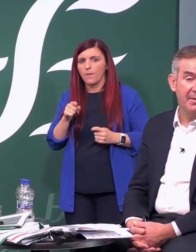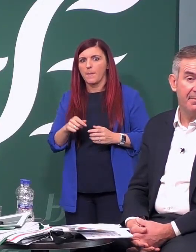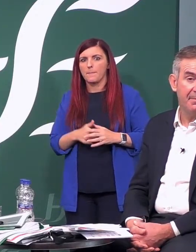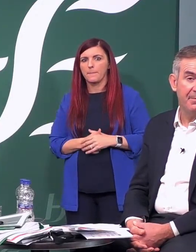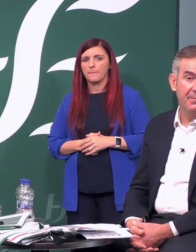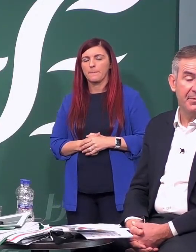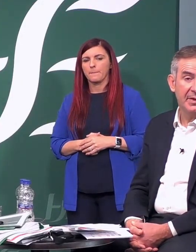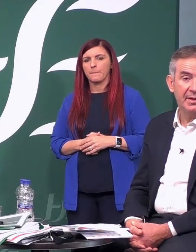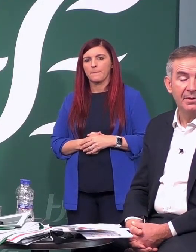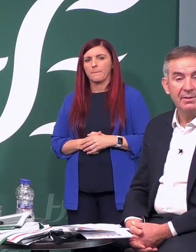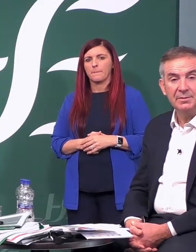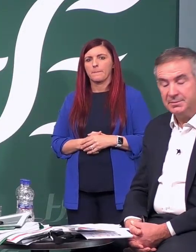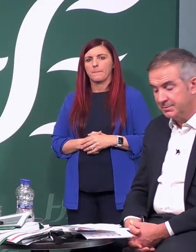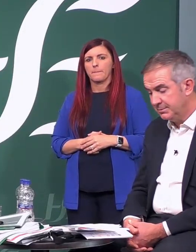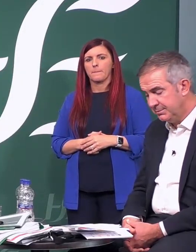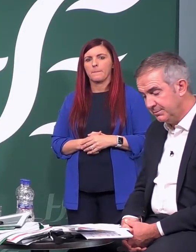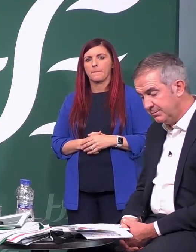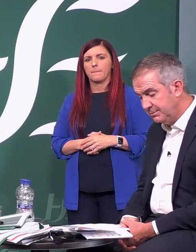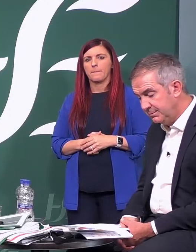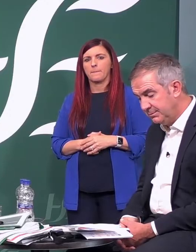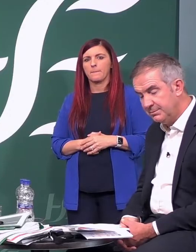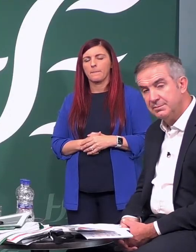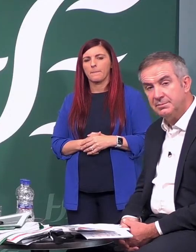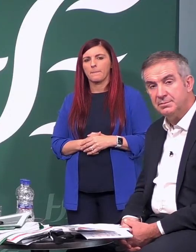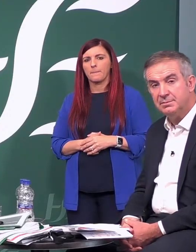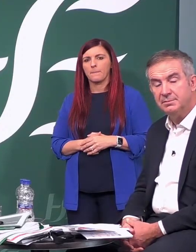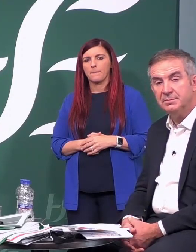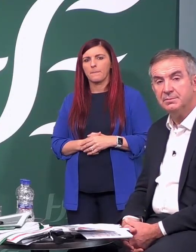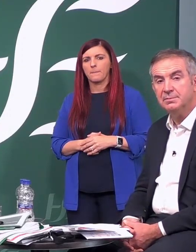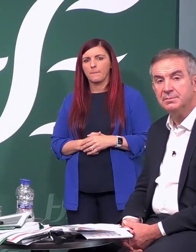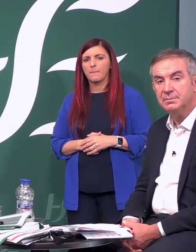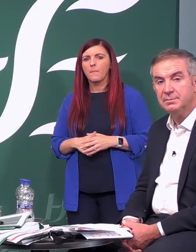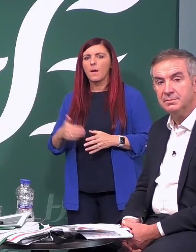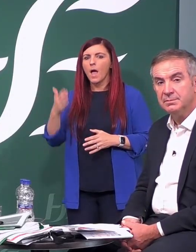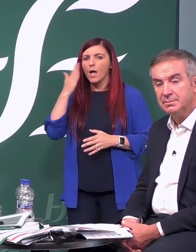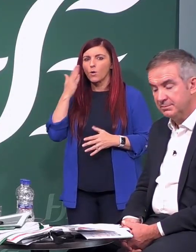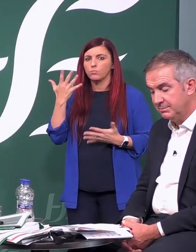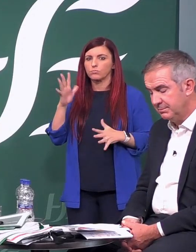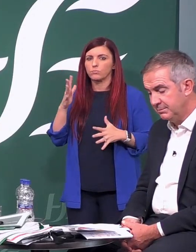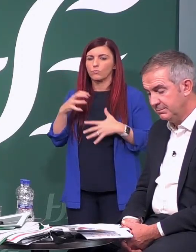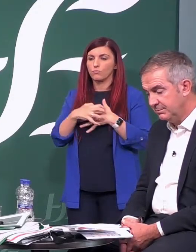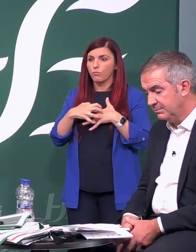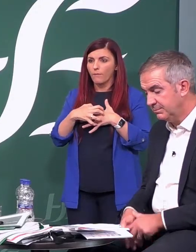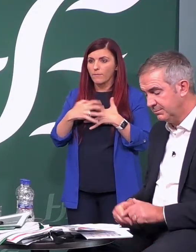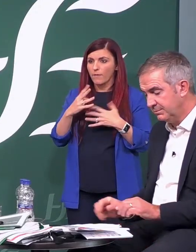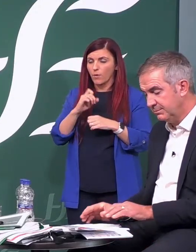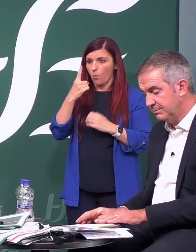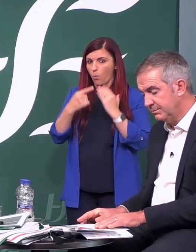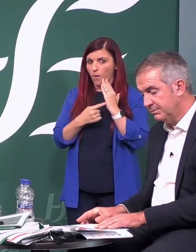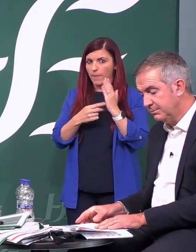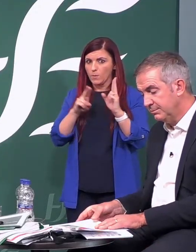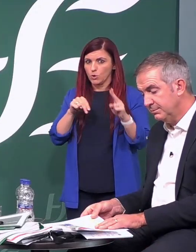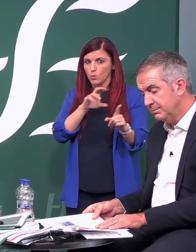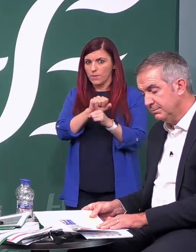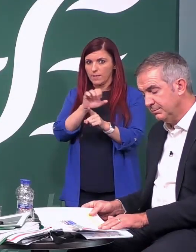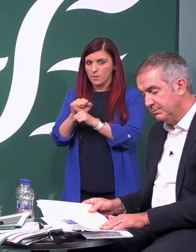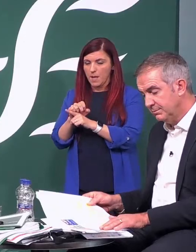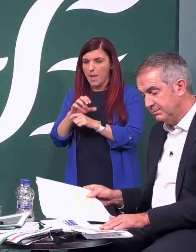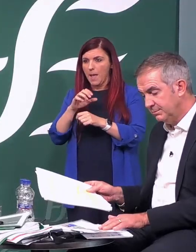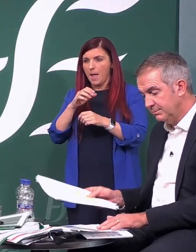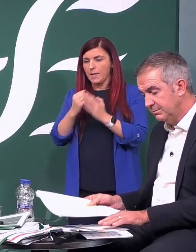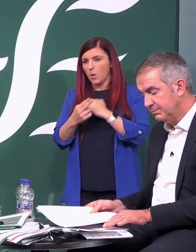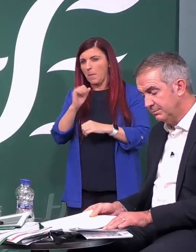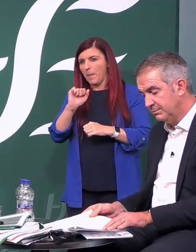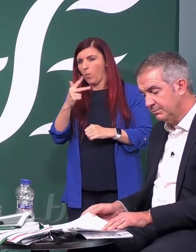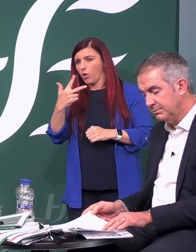best we can. Professor Philip Nolan was saying yesterday that roughly speaking, for every 1,000 new cases, you get about 35